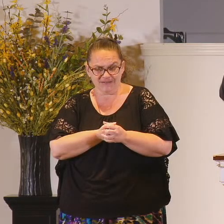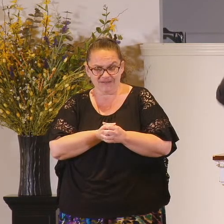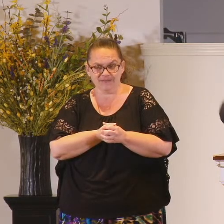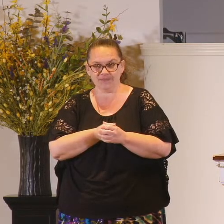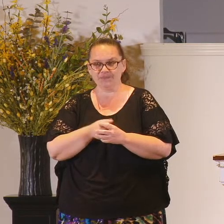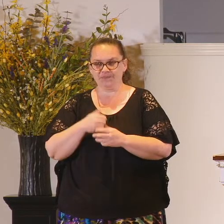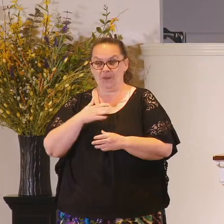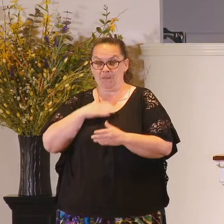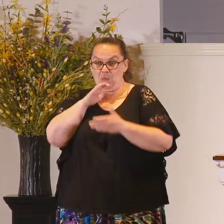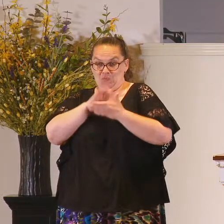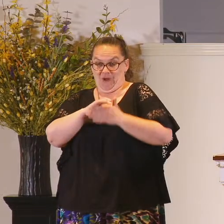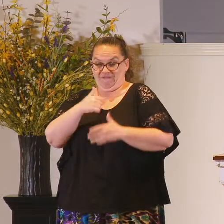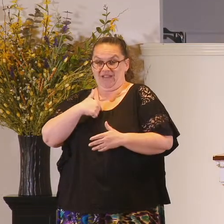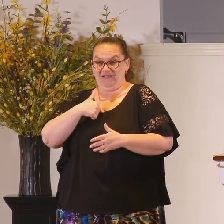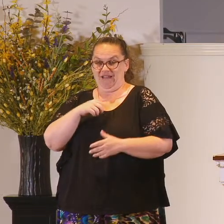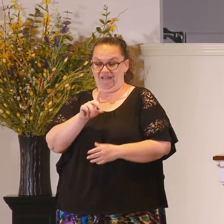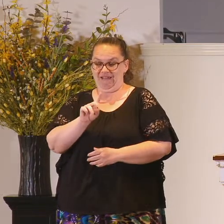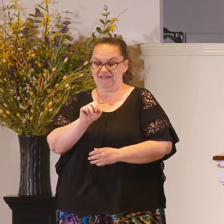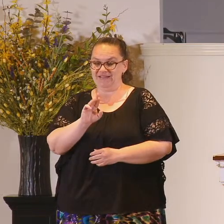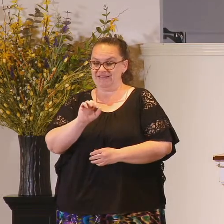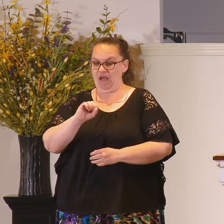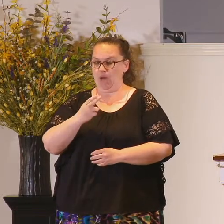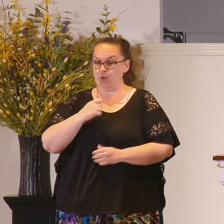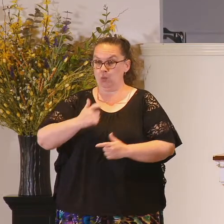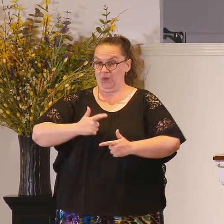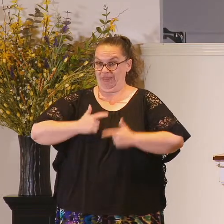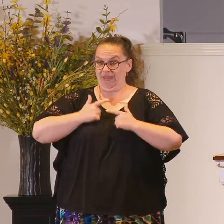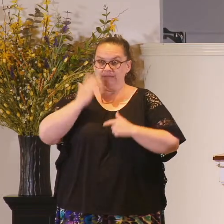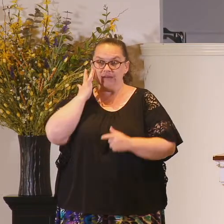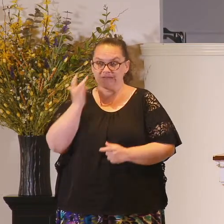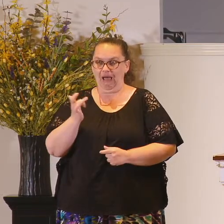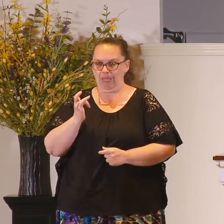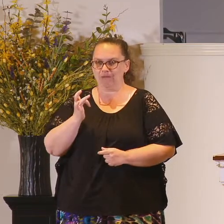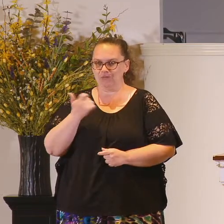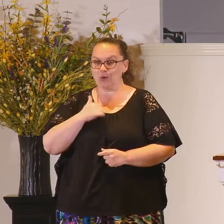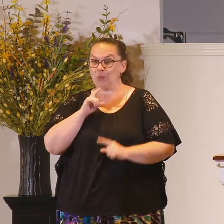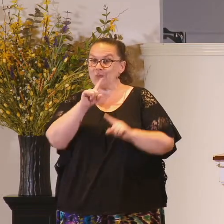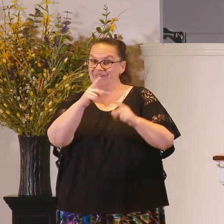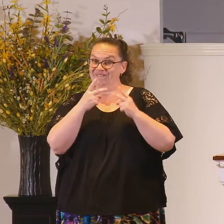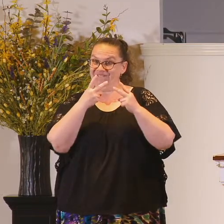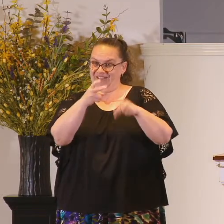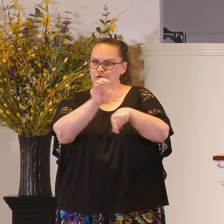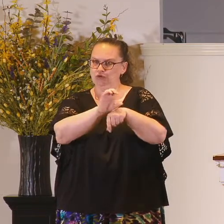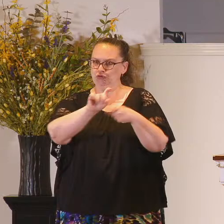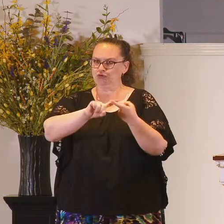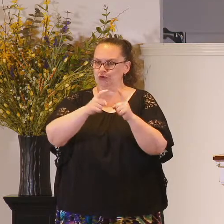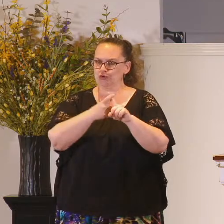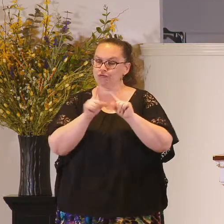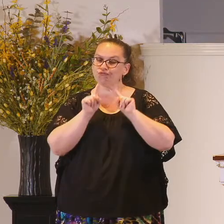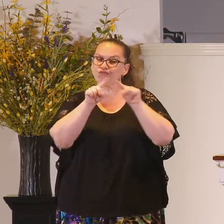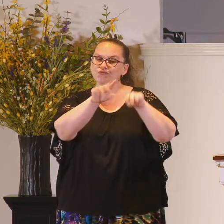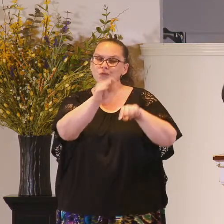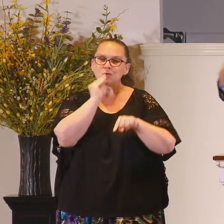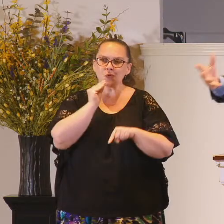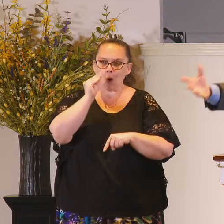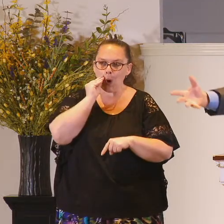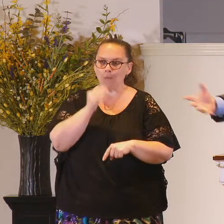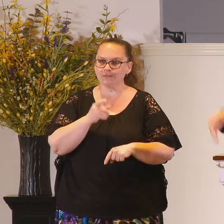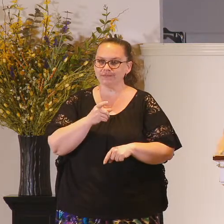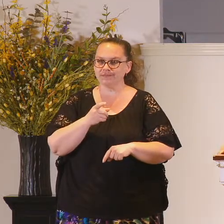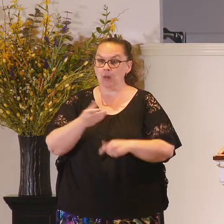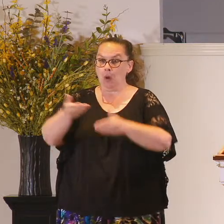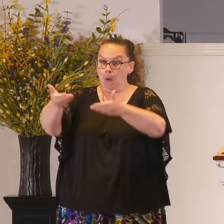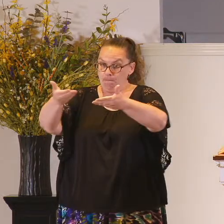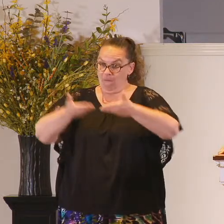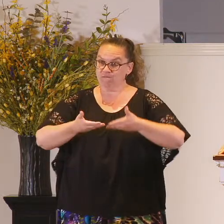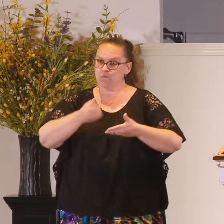When Deborah and I lived in Southern California, we went to the home of some church friends. And before she brought out the